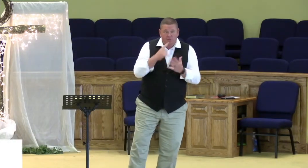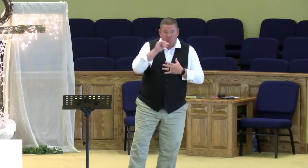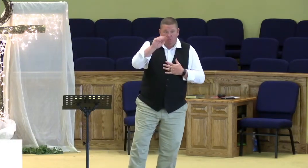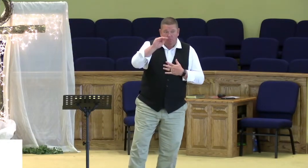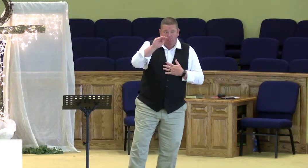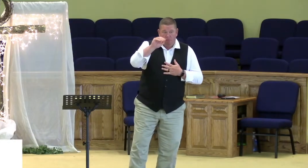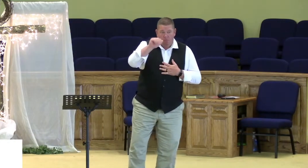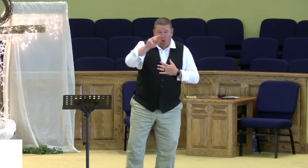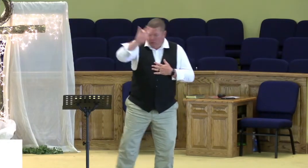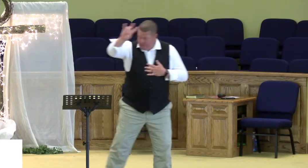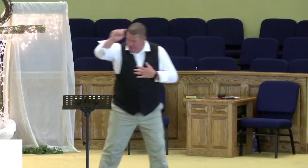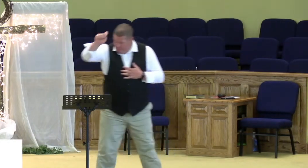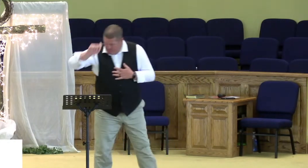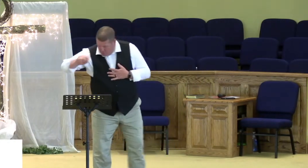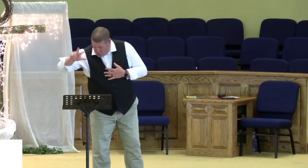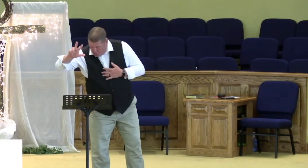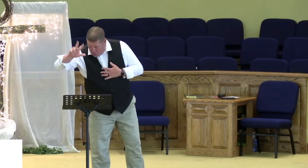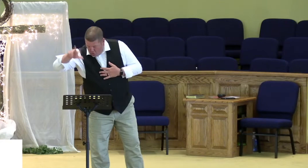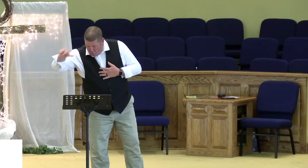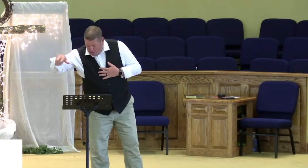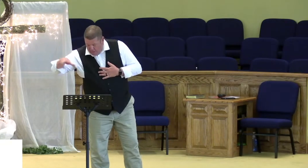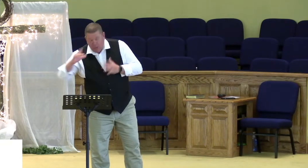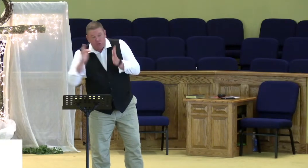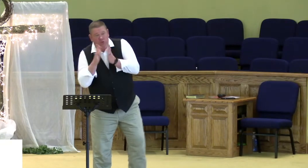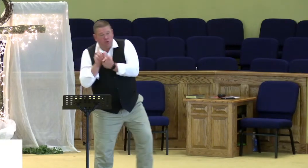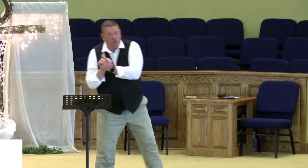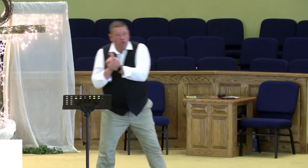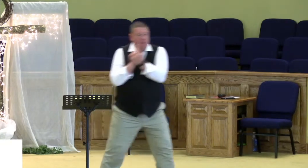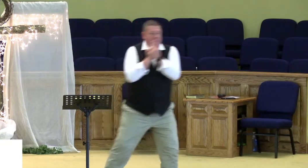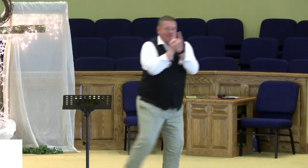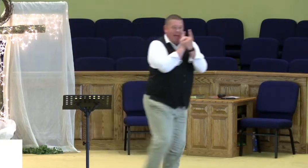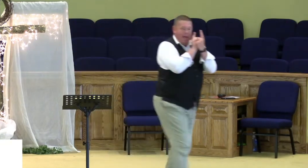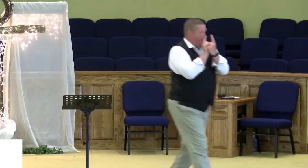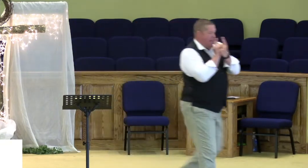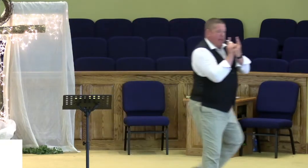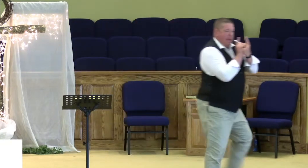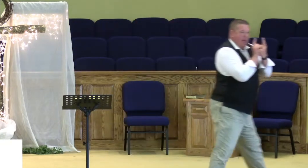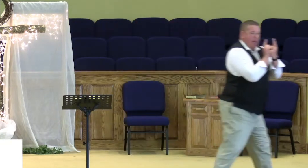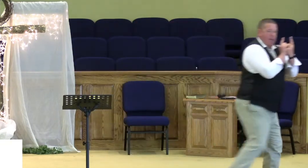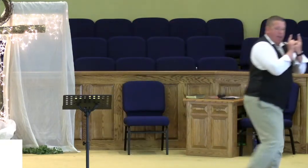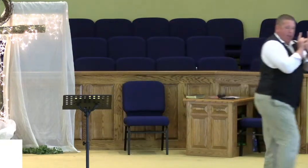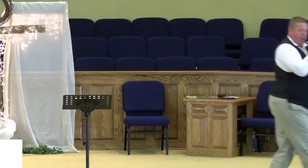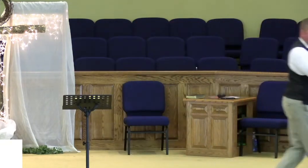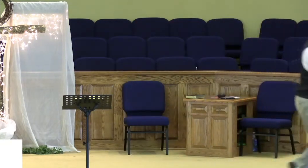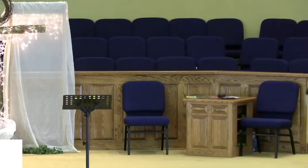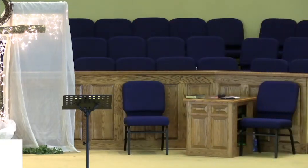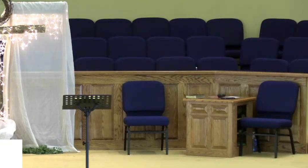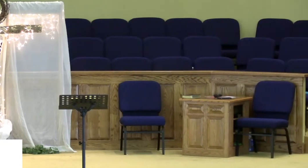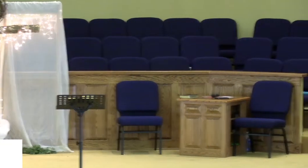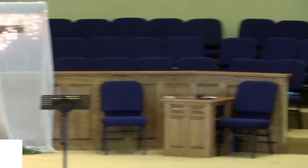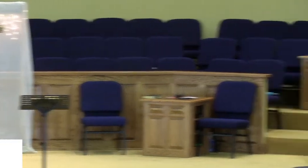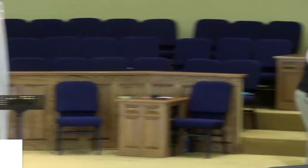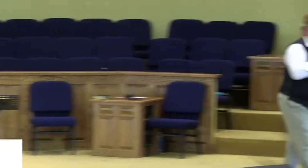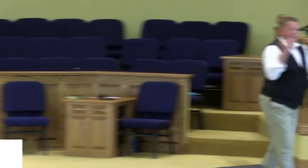So you notice the Bible says in Mark 7, 33 and 34, and he took him aside from the multitude. So he took him